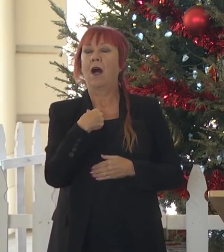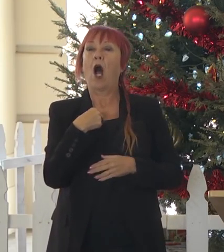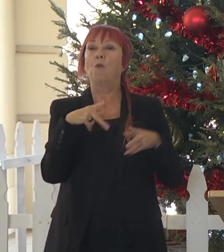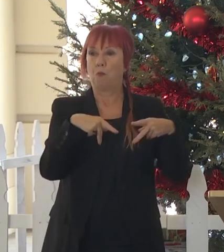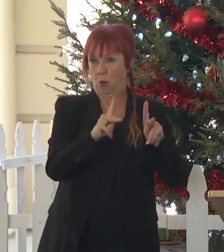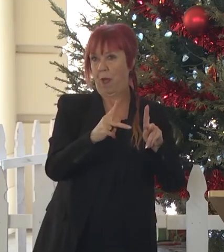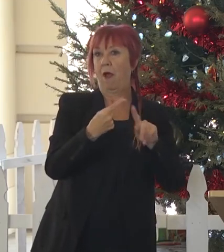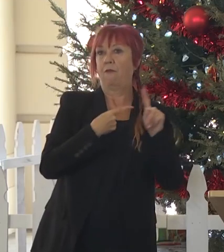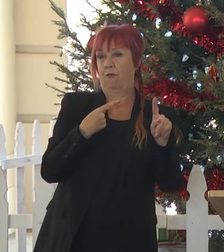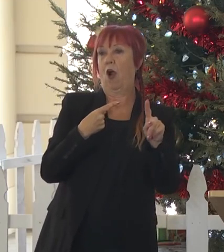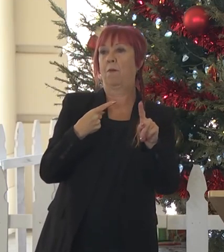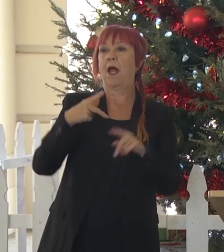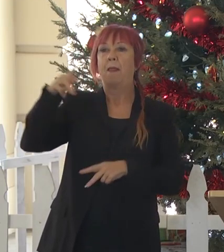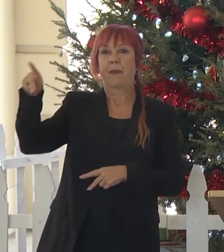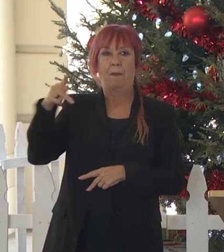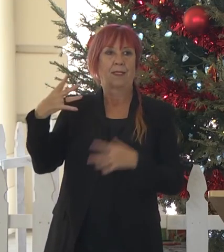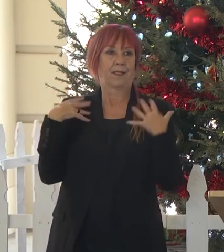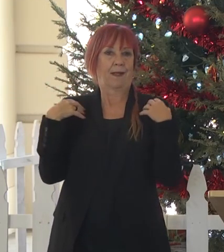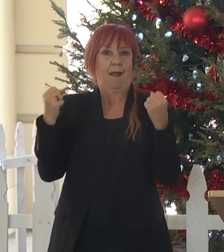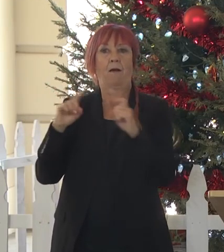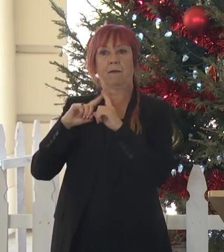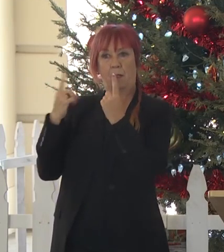a permit from the Pasadena Health Department.